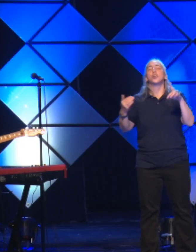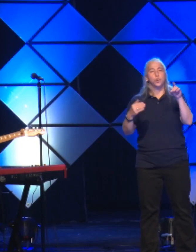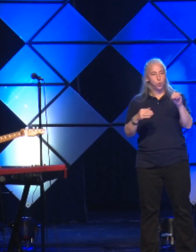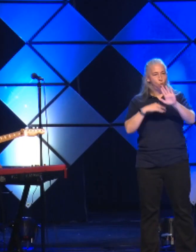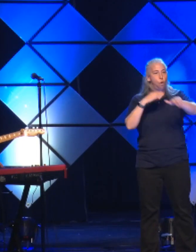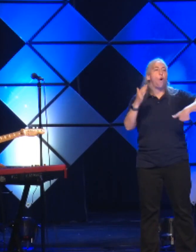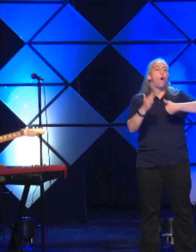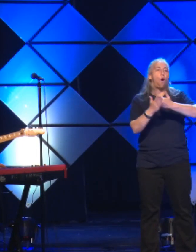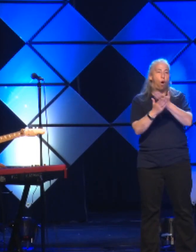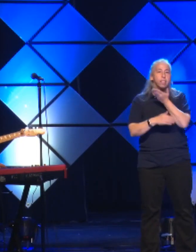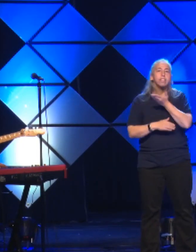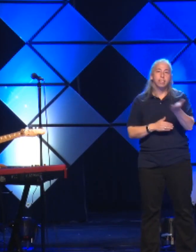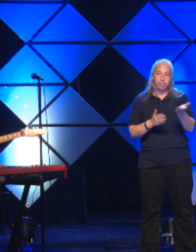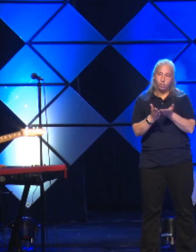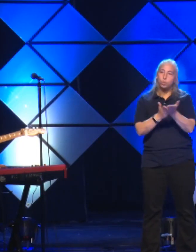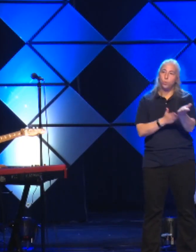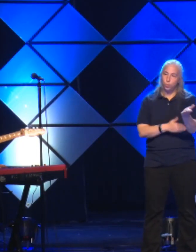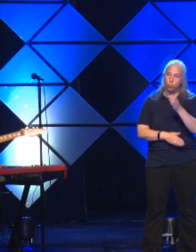Through Christ.